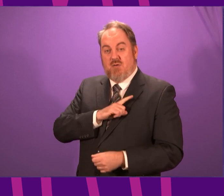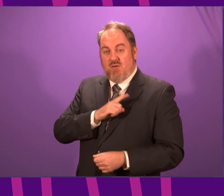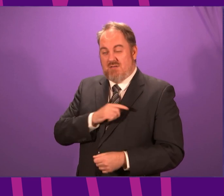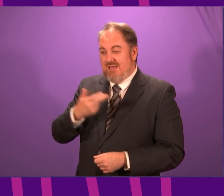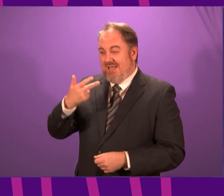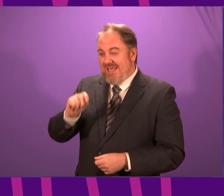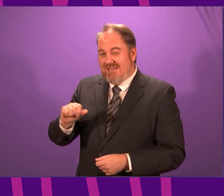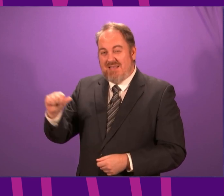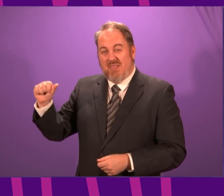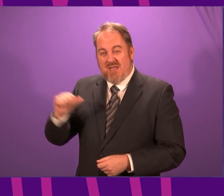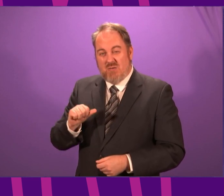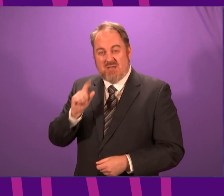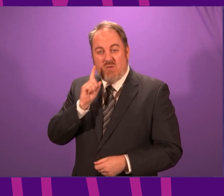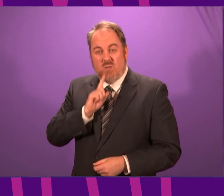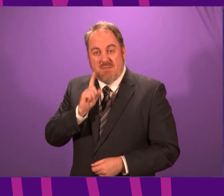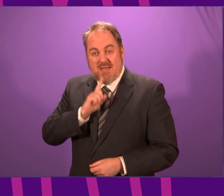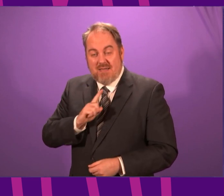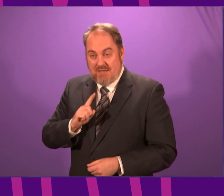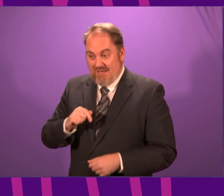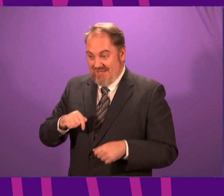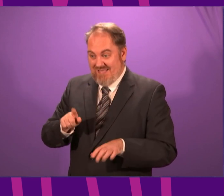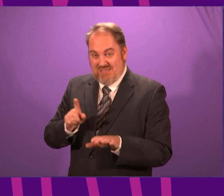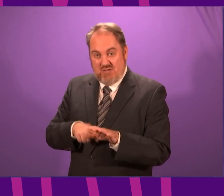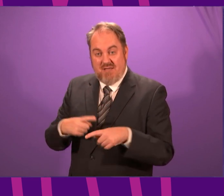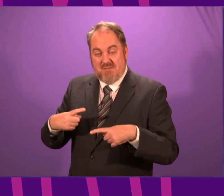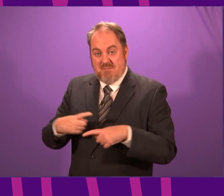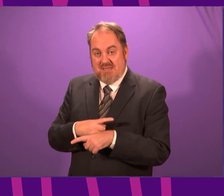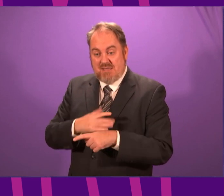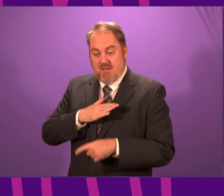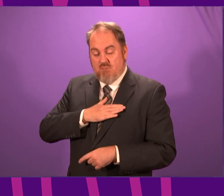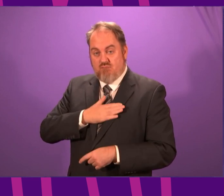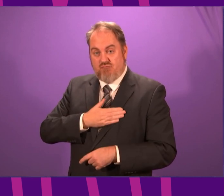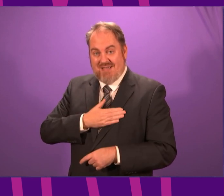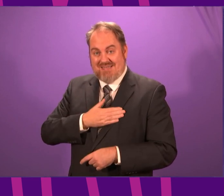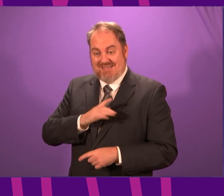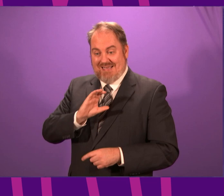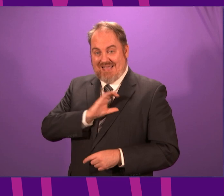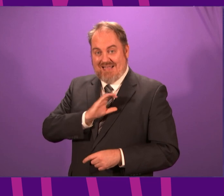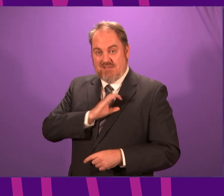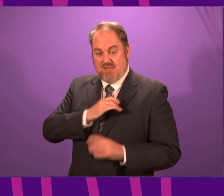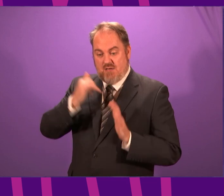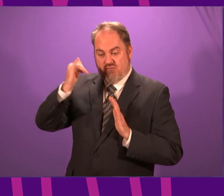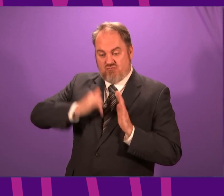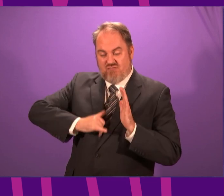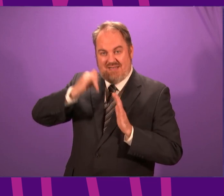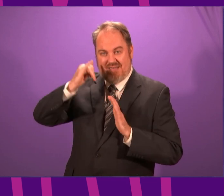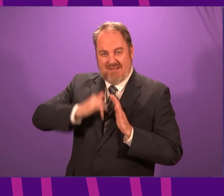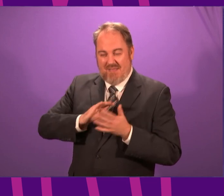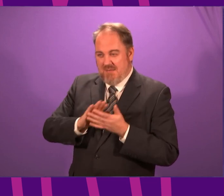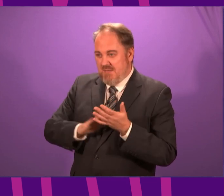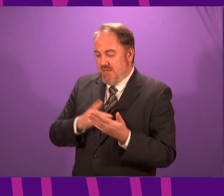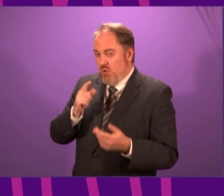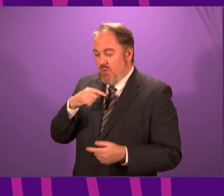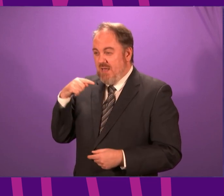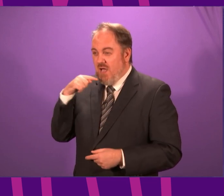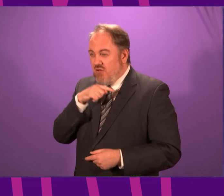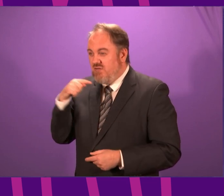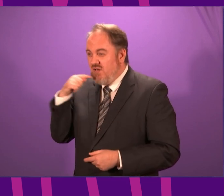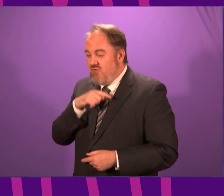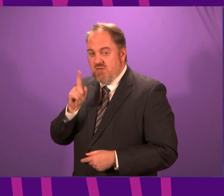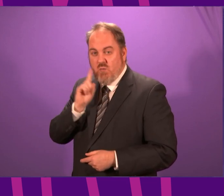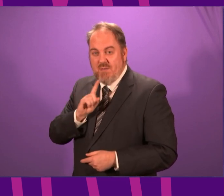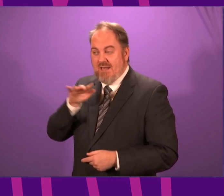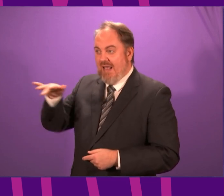80,000 women in Scotland missed breast cancer screenings this year. And there could already be hundreds of undiagnosed cases, according to leading